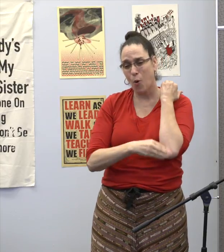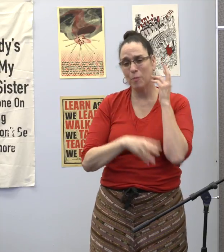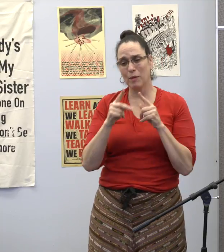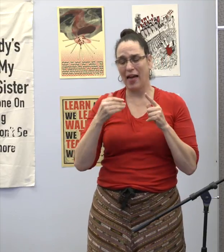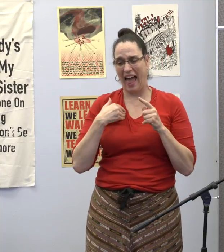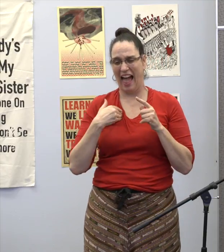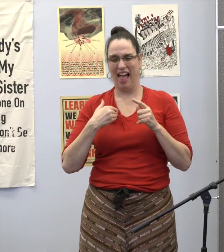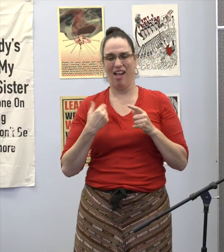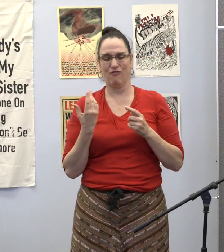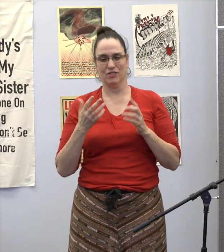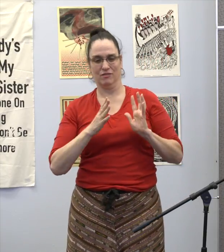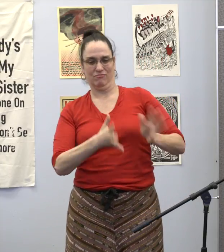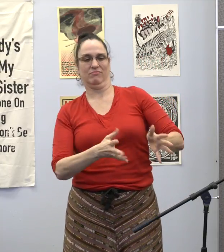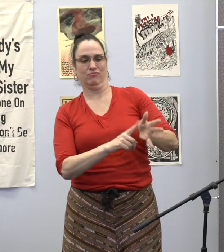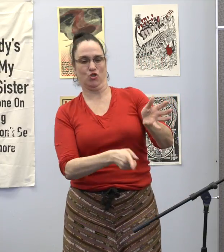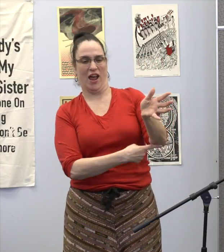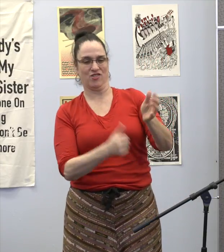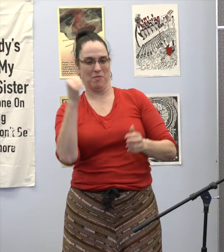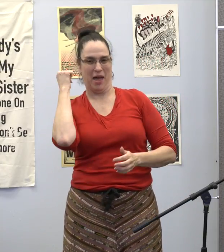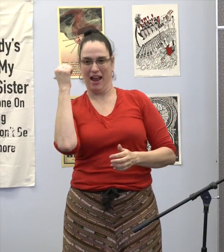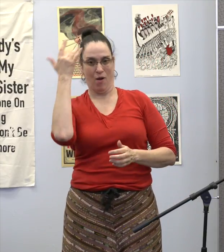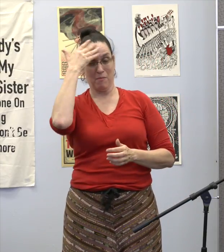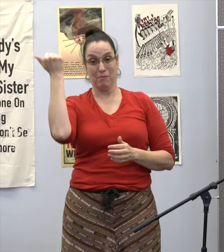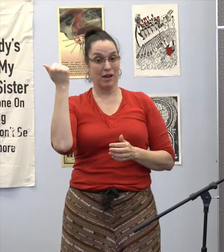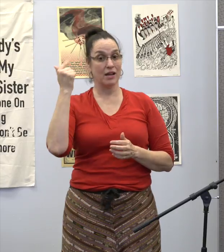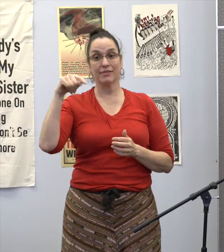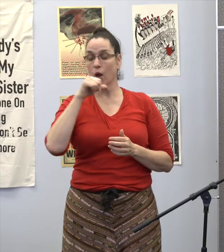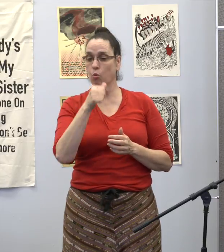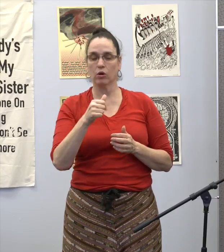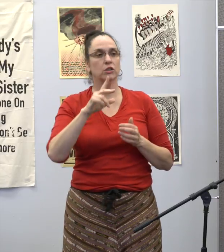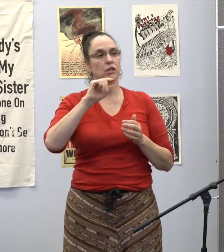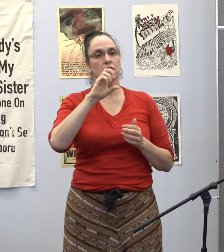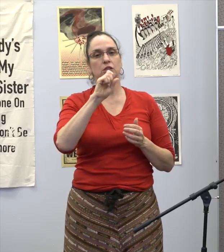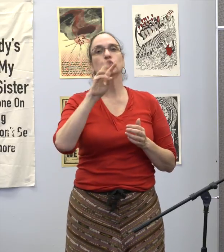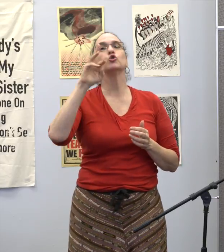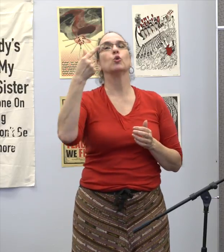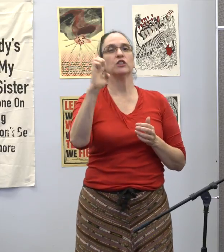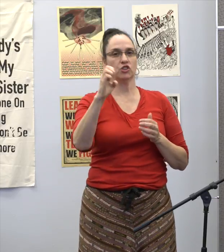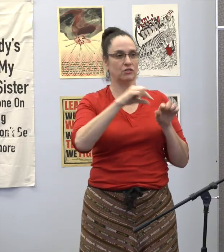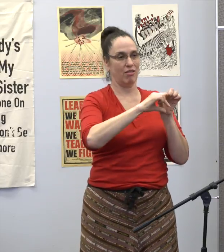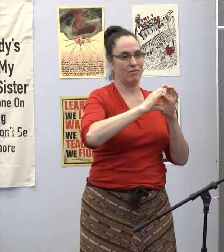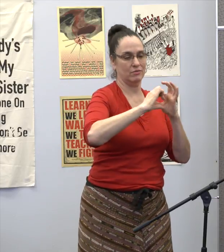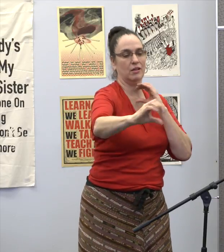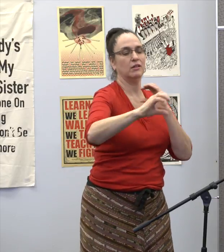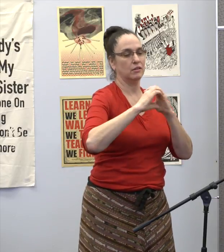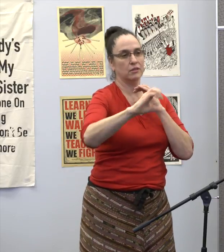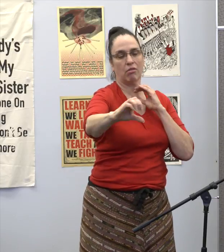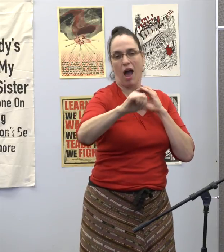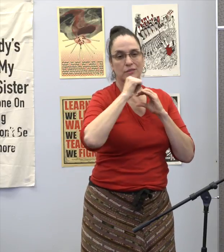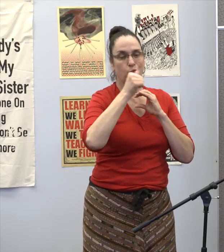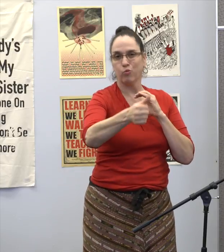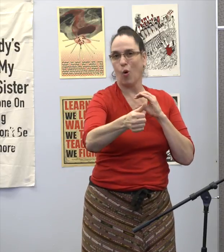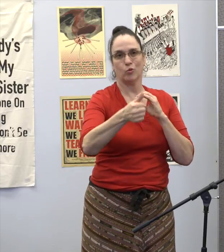the politicians and the business communities will not bring the sewage lines to them, or whether it's in Chicago where we're headed in another